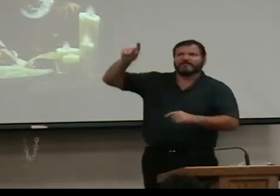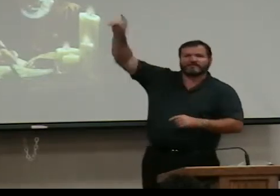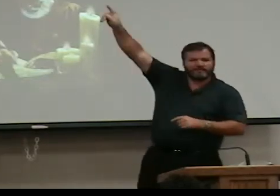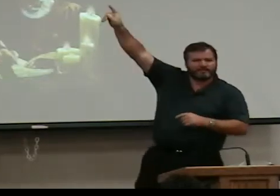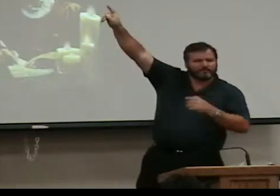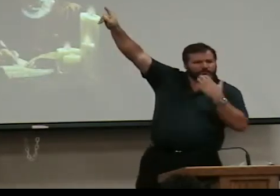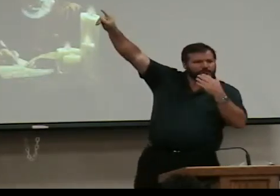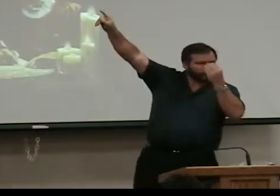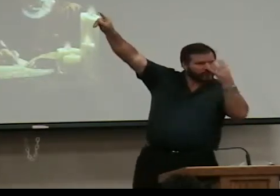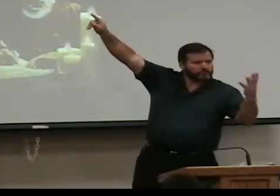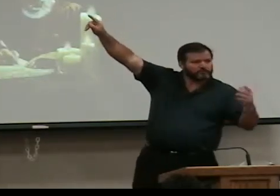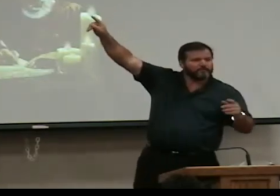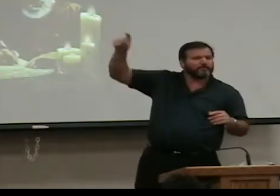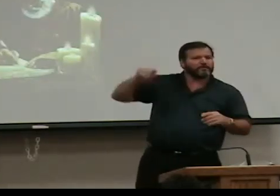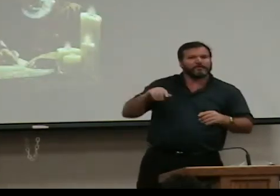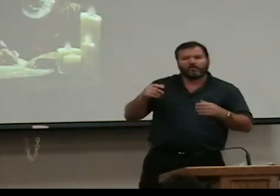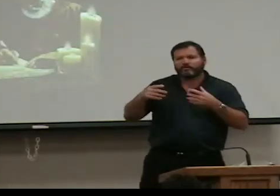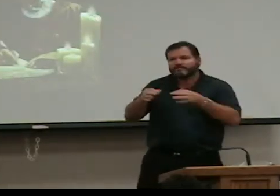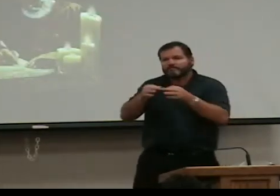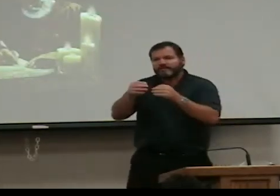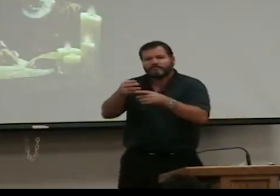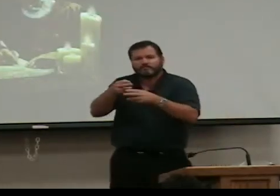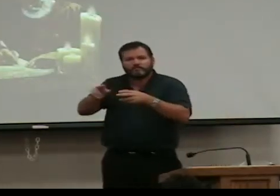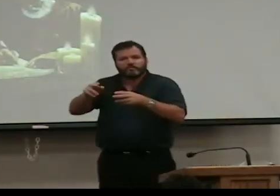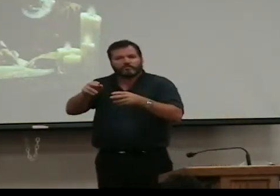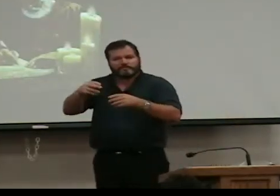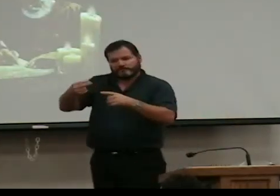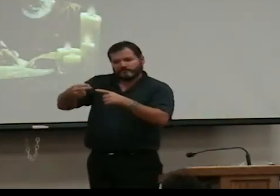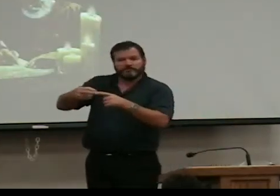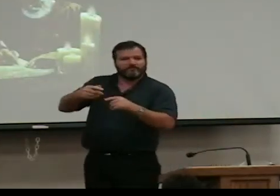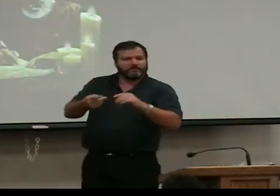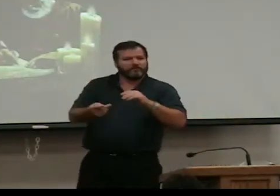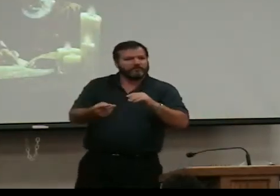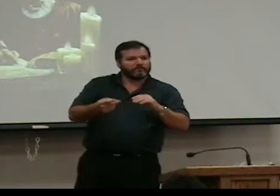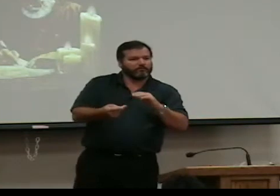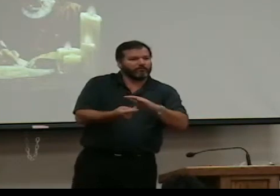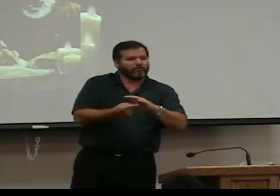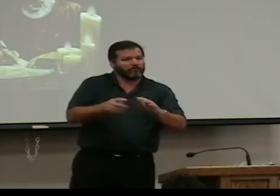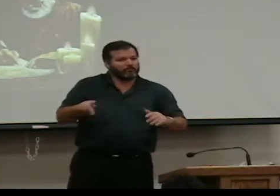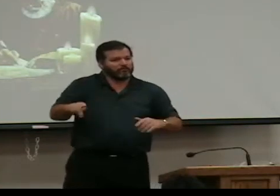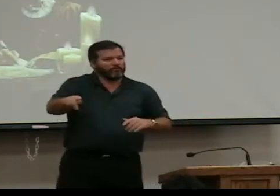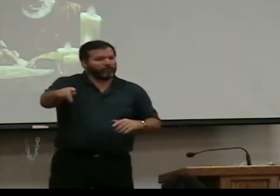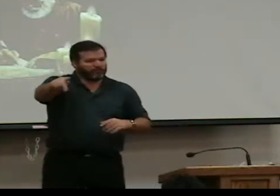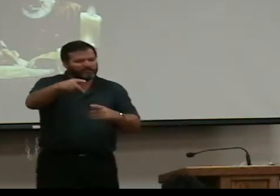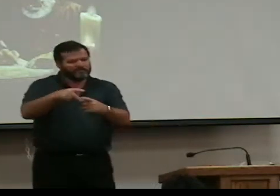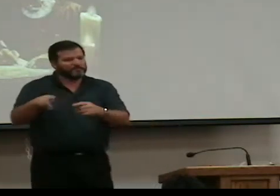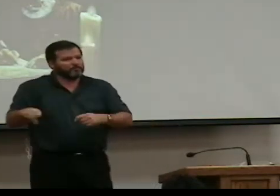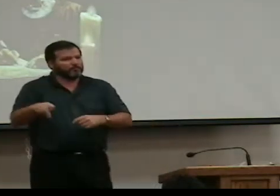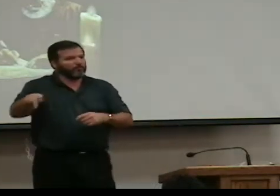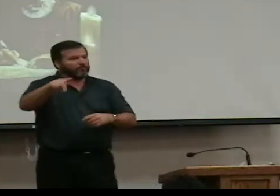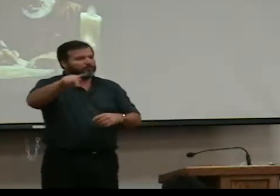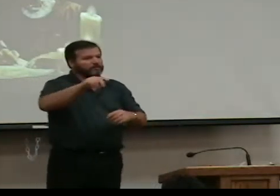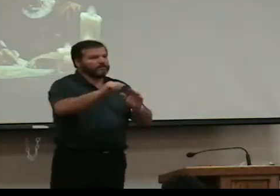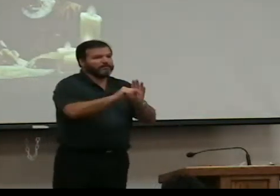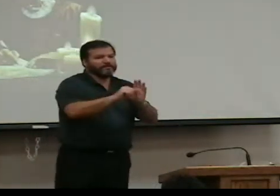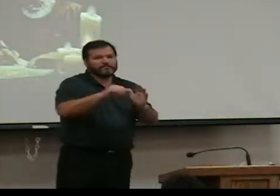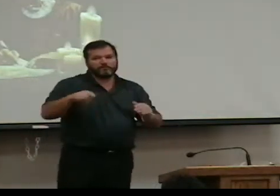In the past, we learn about the good news, the short history of Peter's travel and Paul's travel.